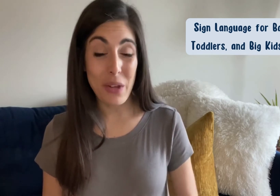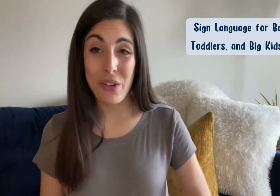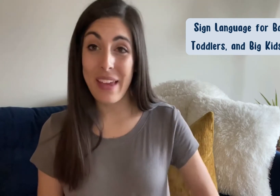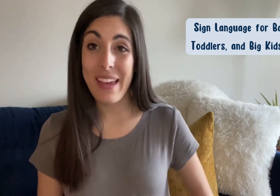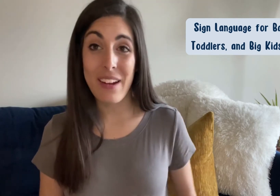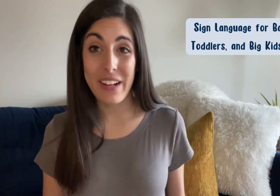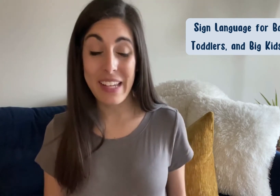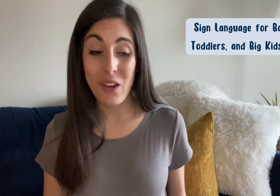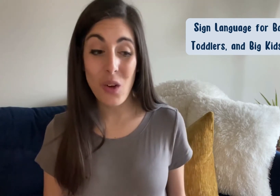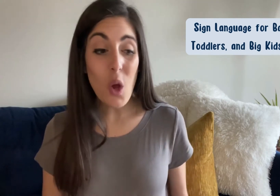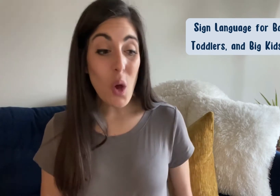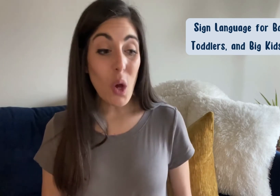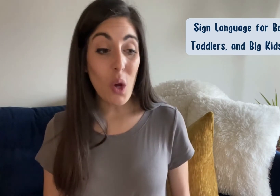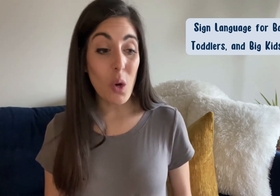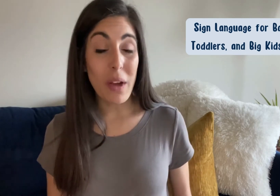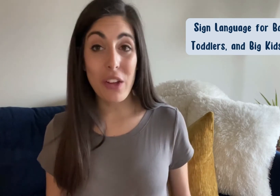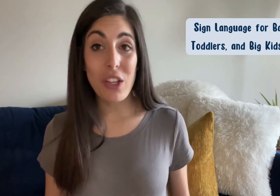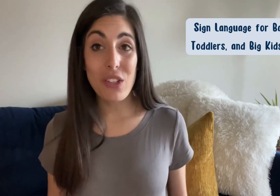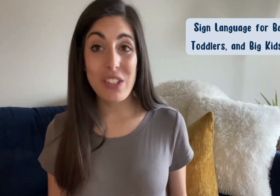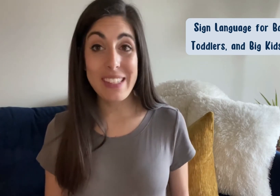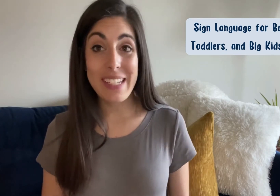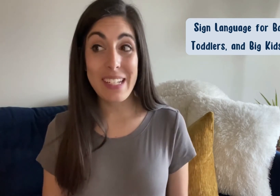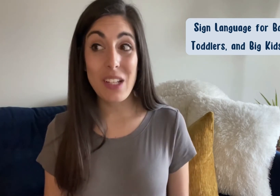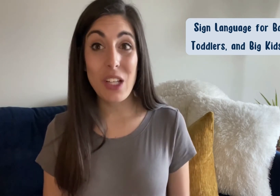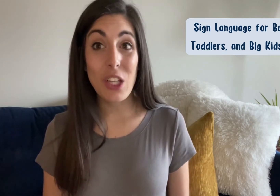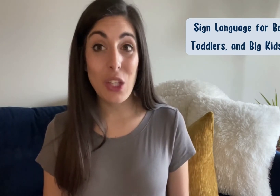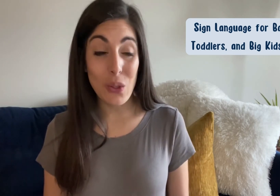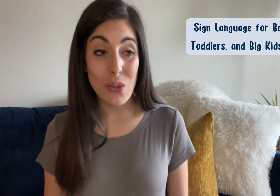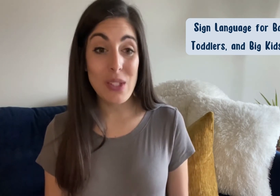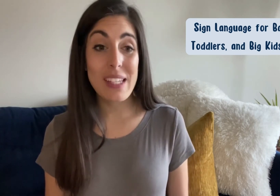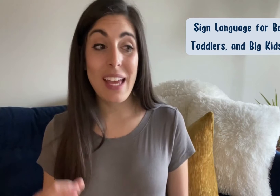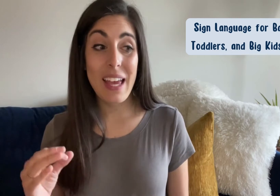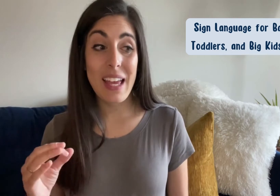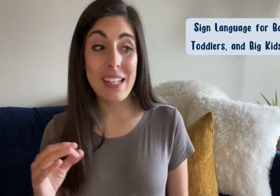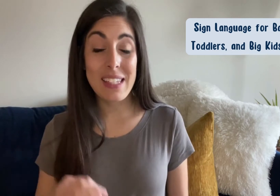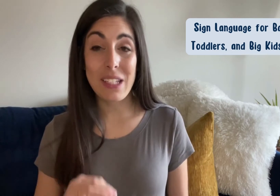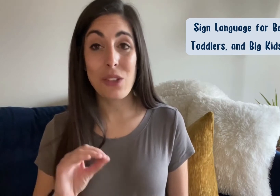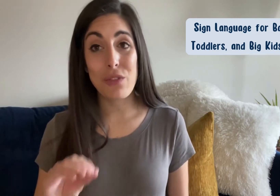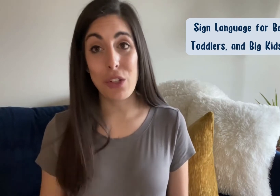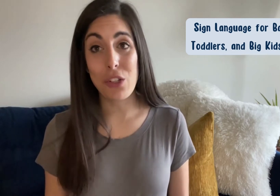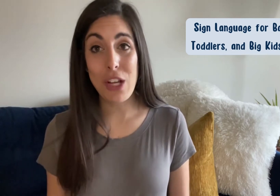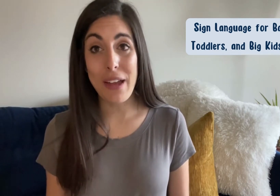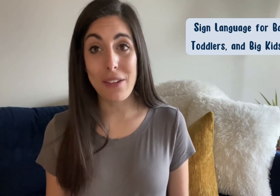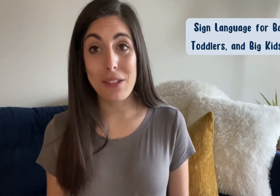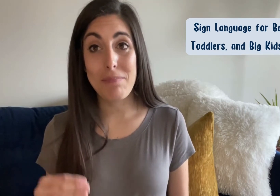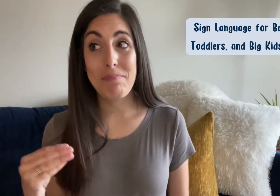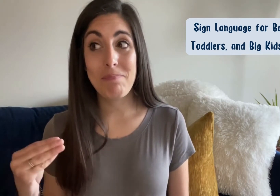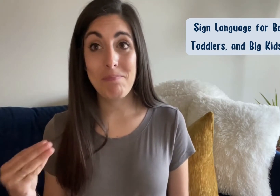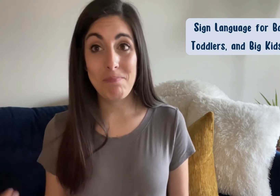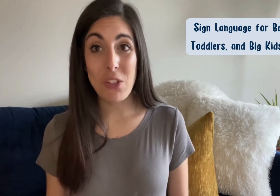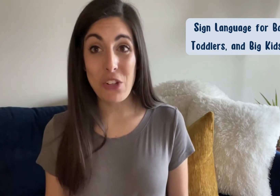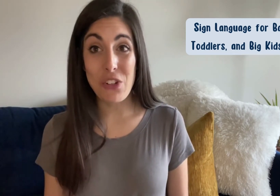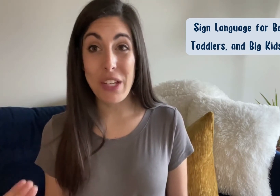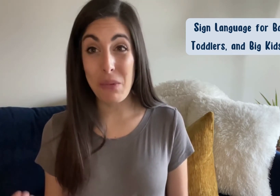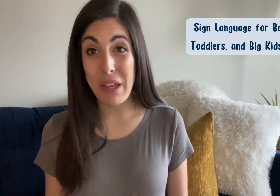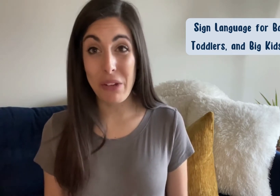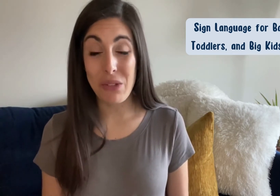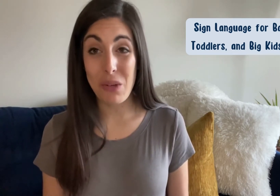they cannot hear, or whether you just need cues and signals for your child to understand without using